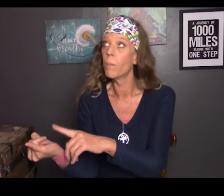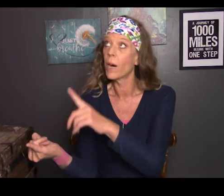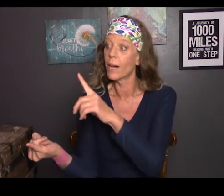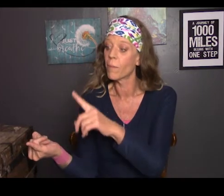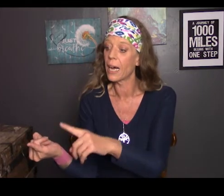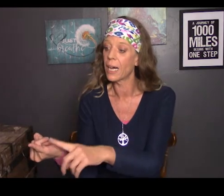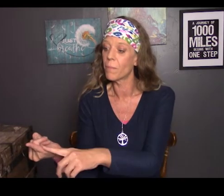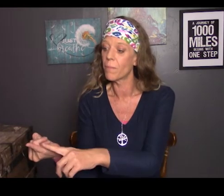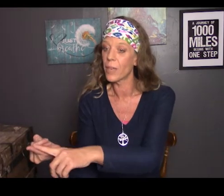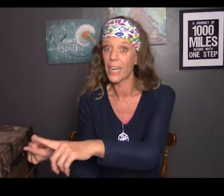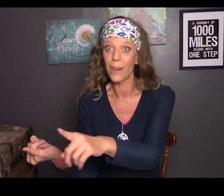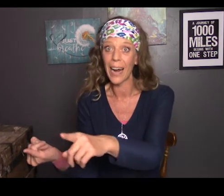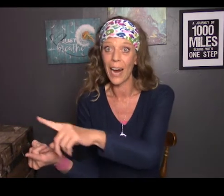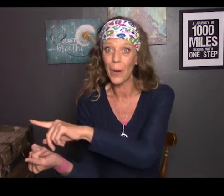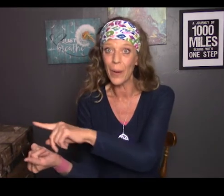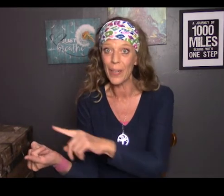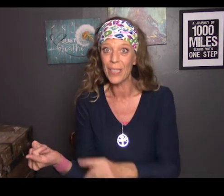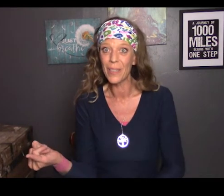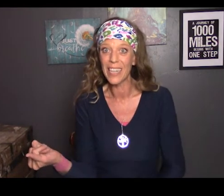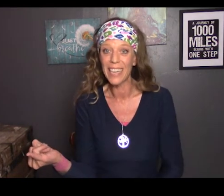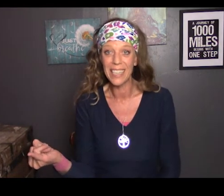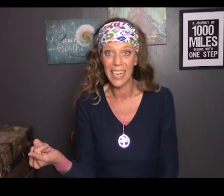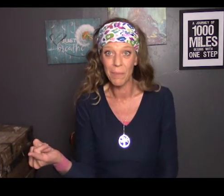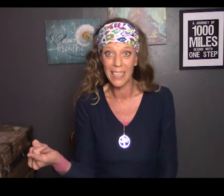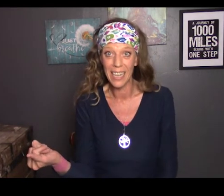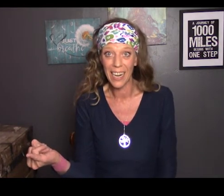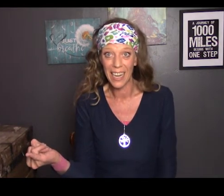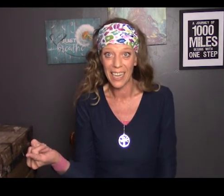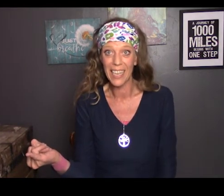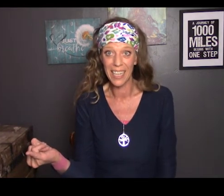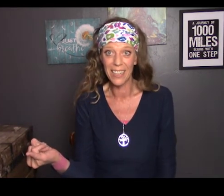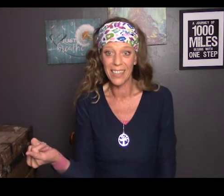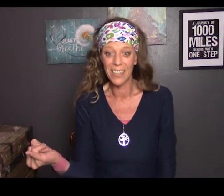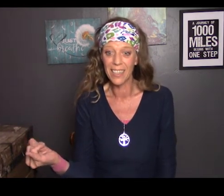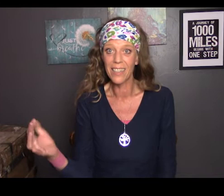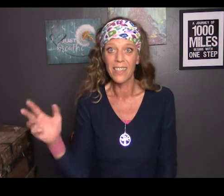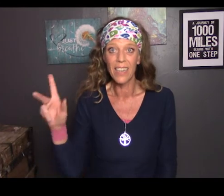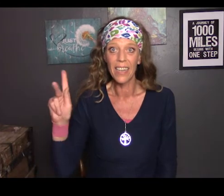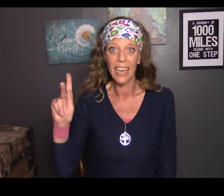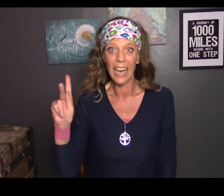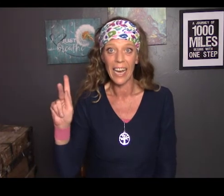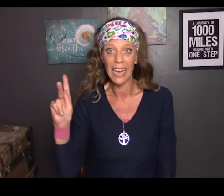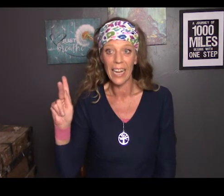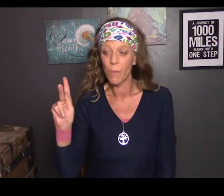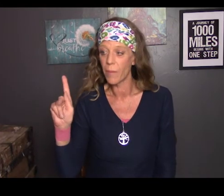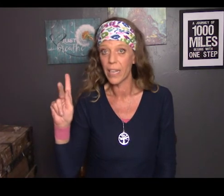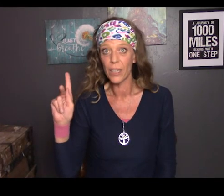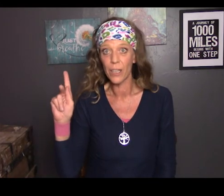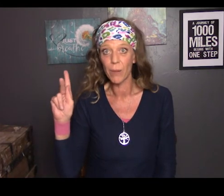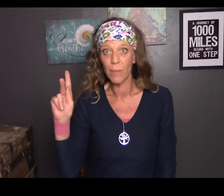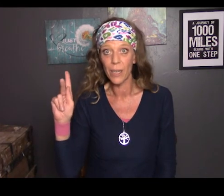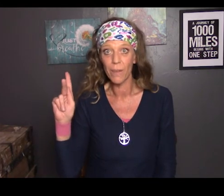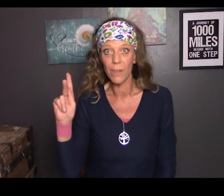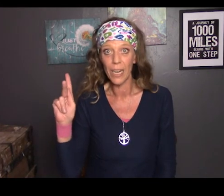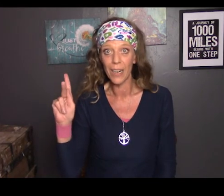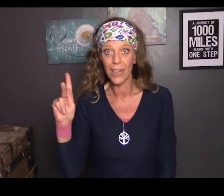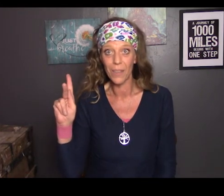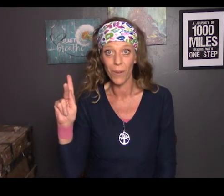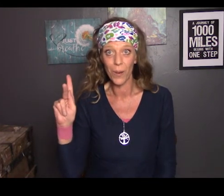Palm up, finger out and to the same side. K, make sure your middle finger is forward